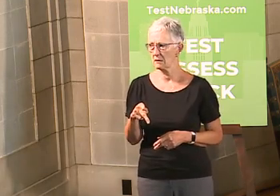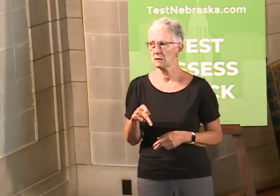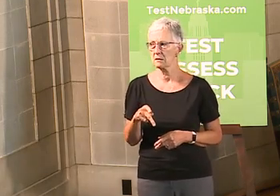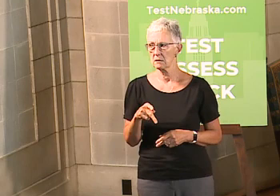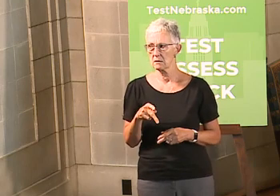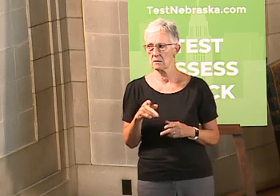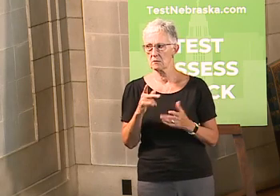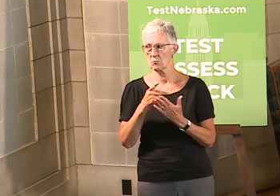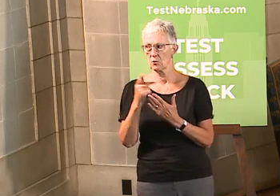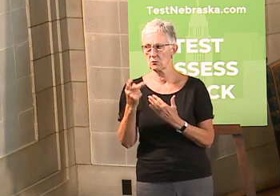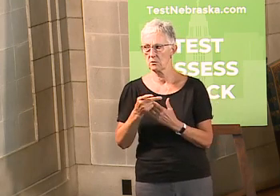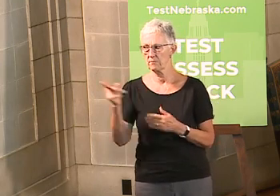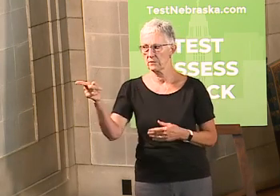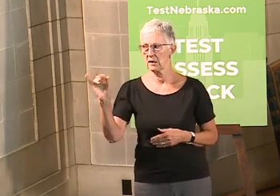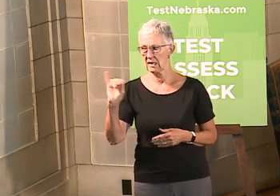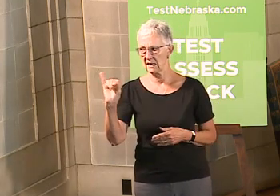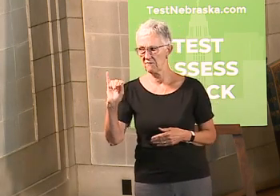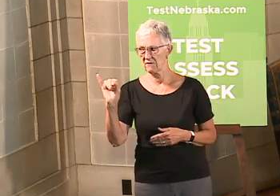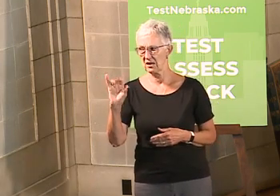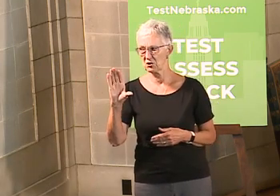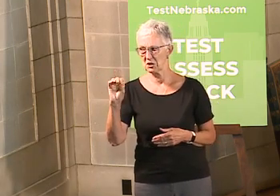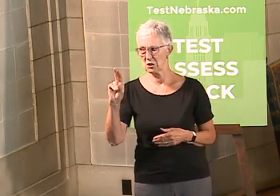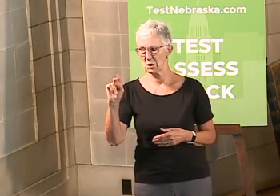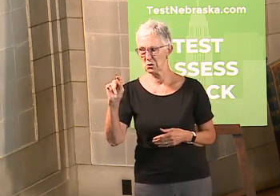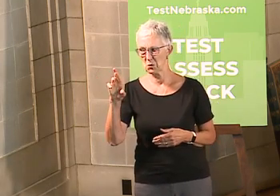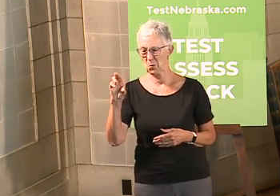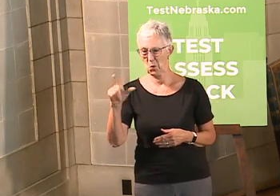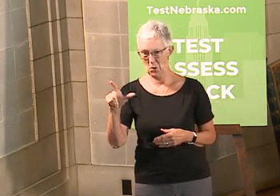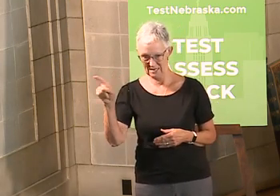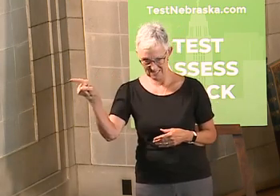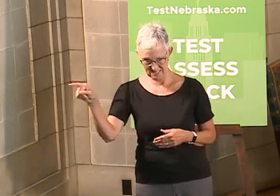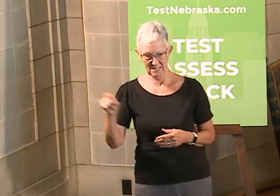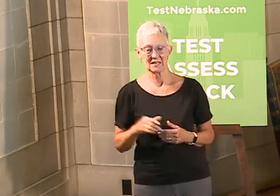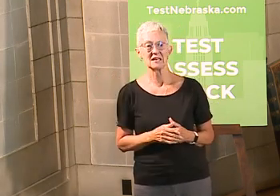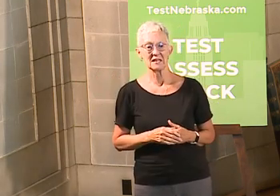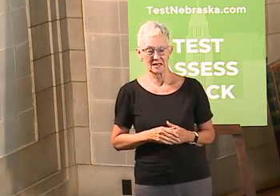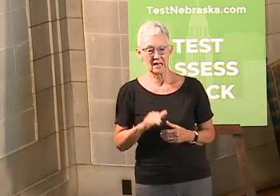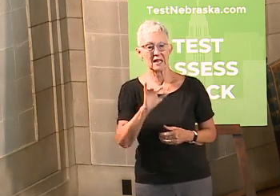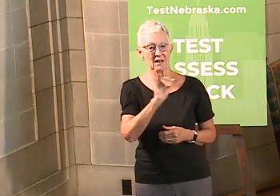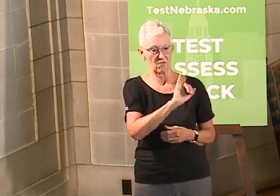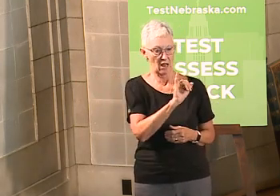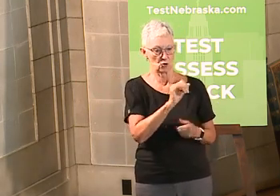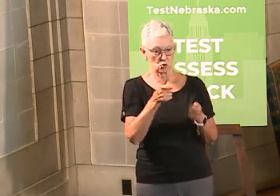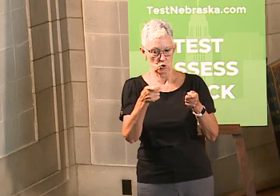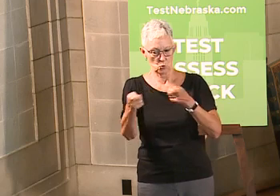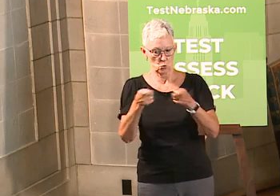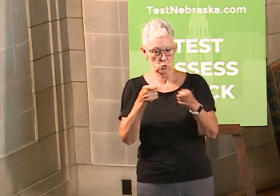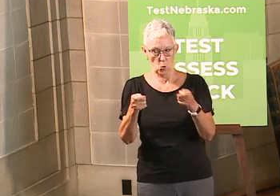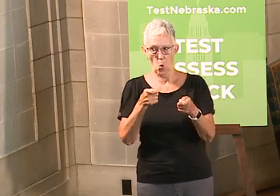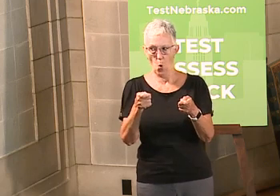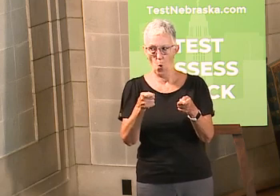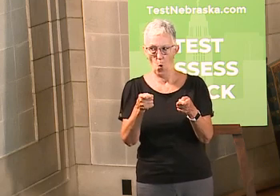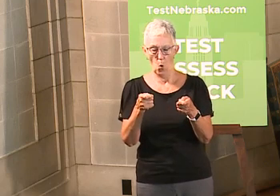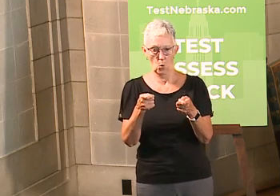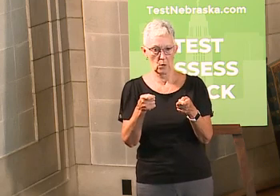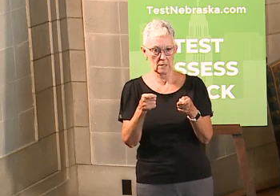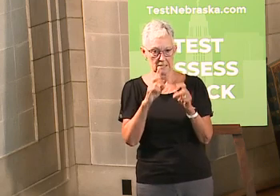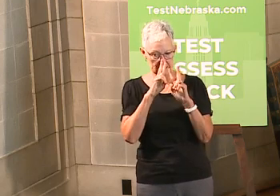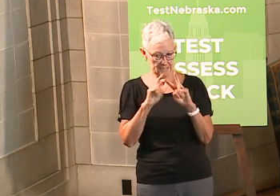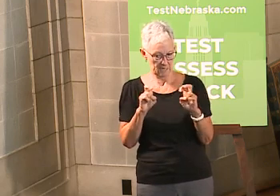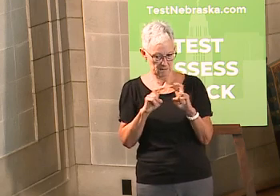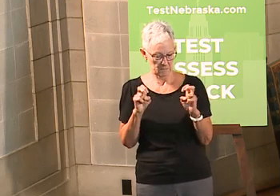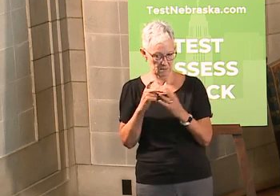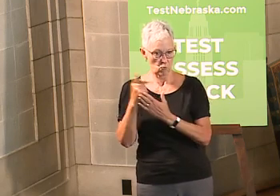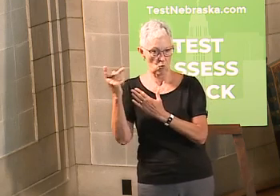infection, thank you, because you do it too, right? So Infection Control Assessment and Protection Program. And this actually starting 4 years ago was